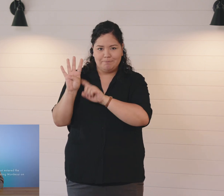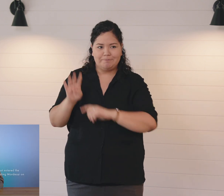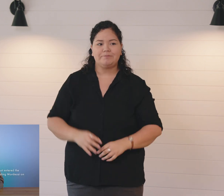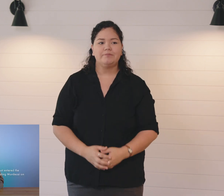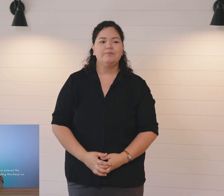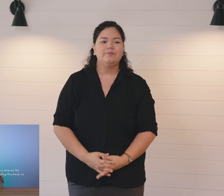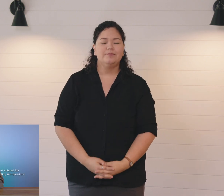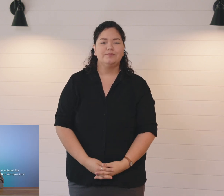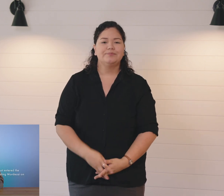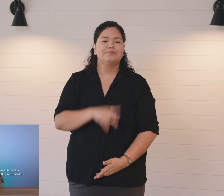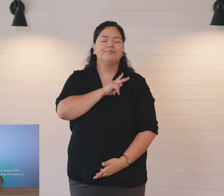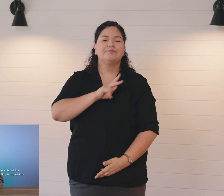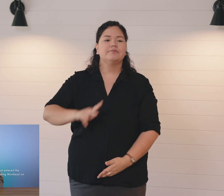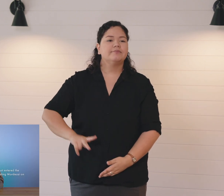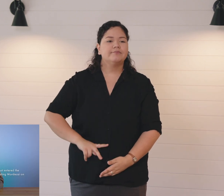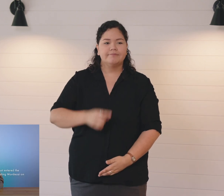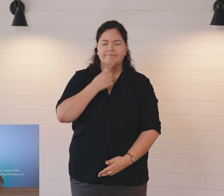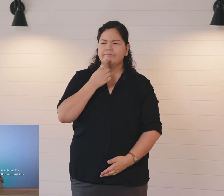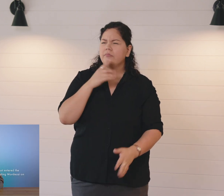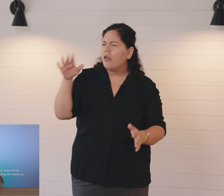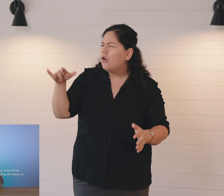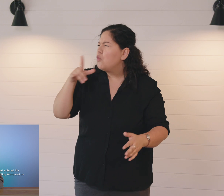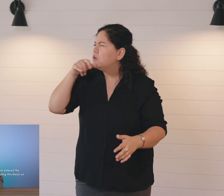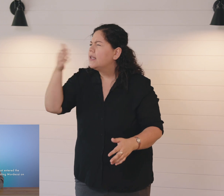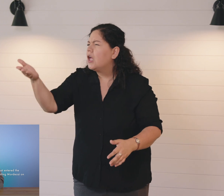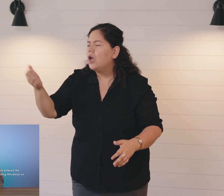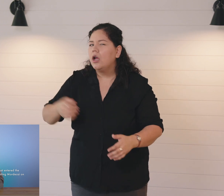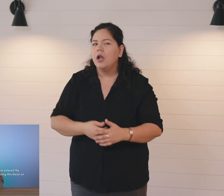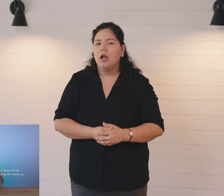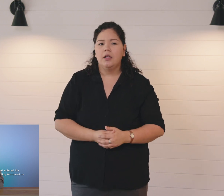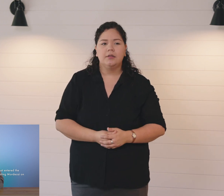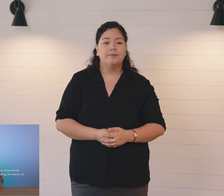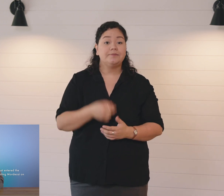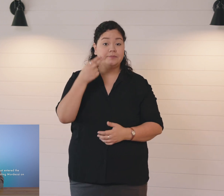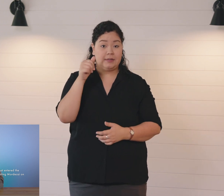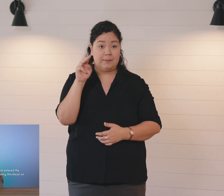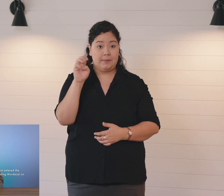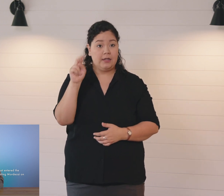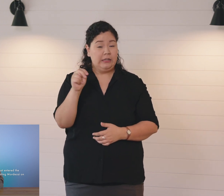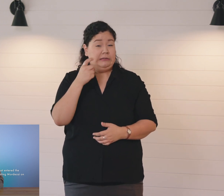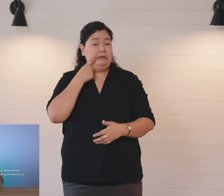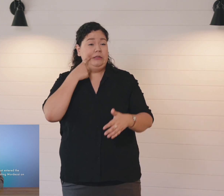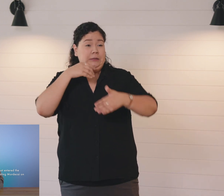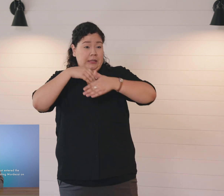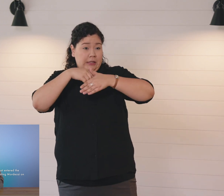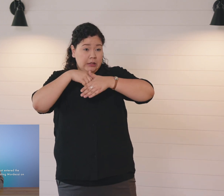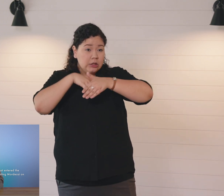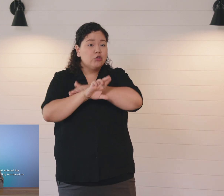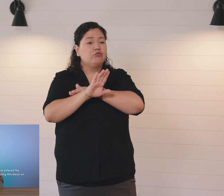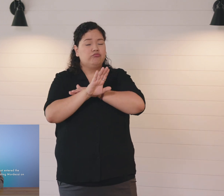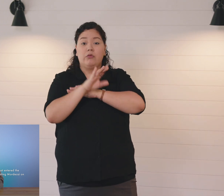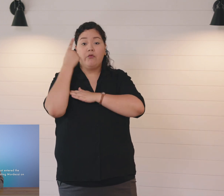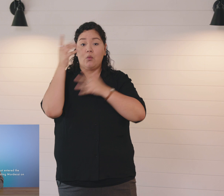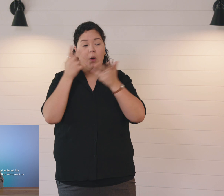The king said, well, who's in the court? Now Haman had just entered the outer court of the palace to